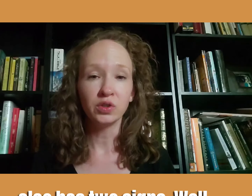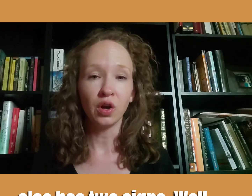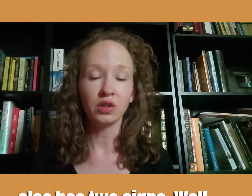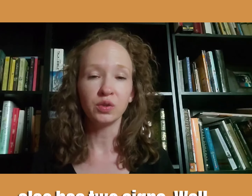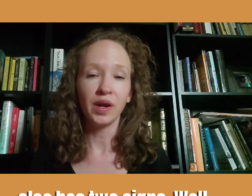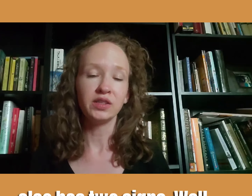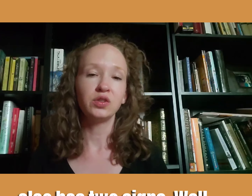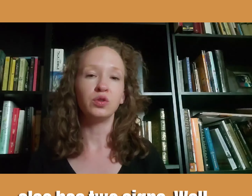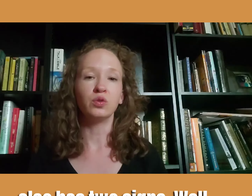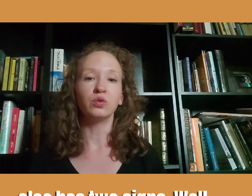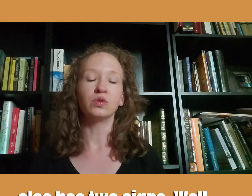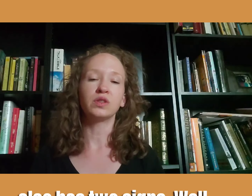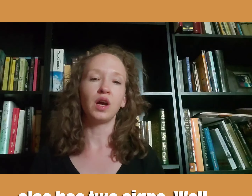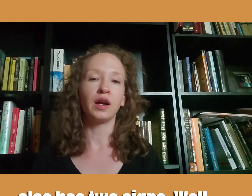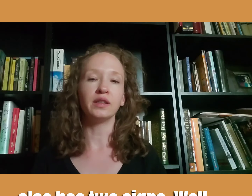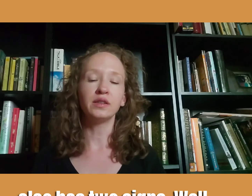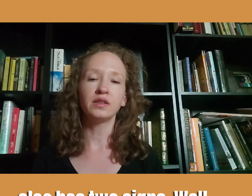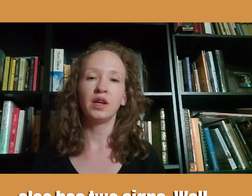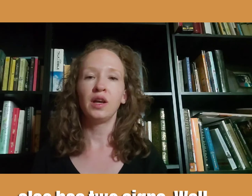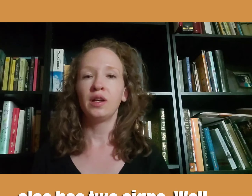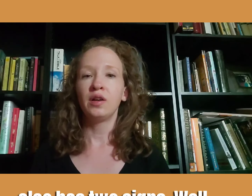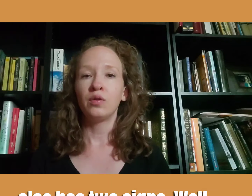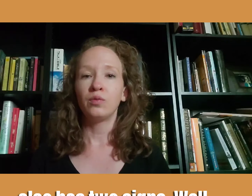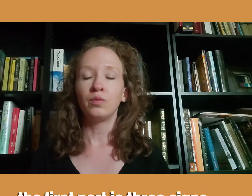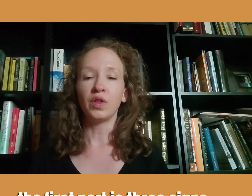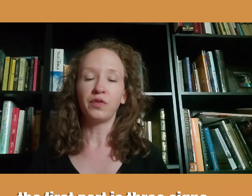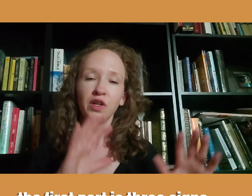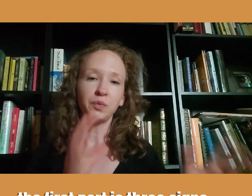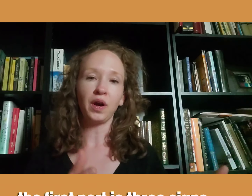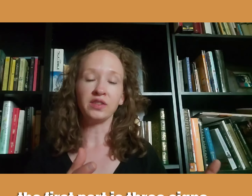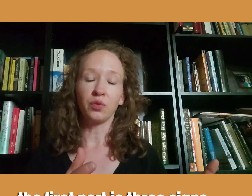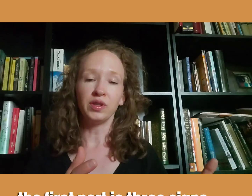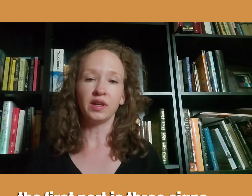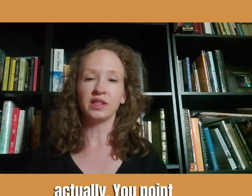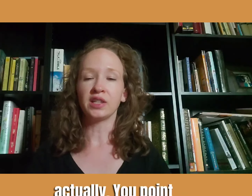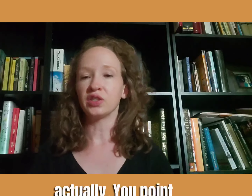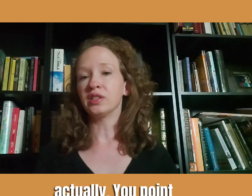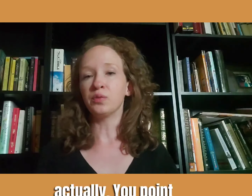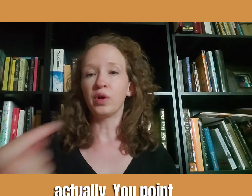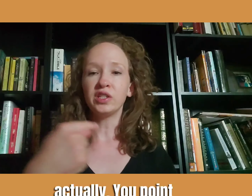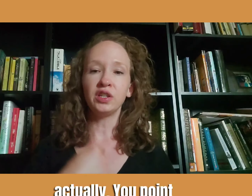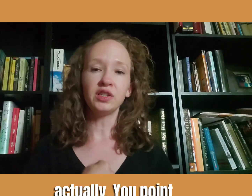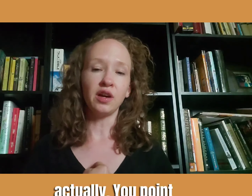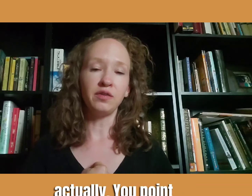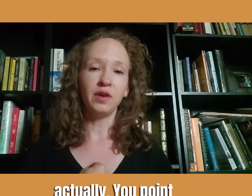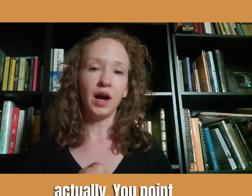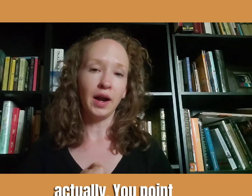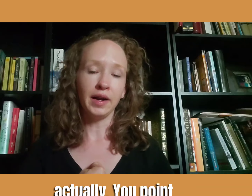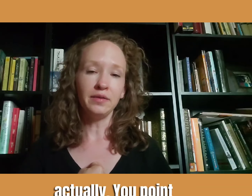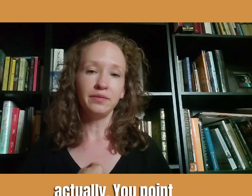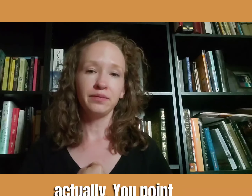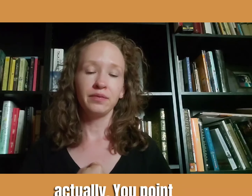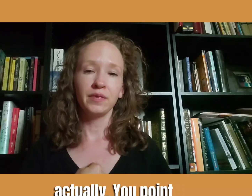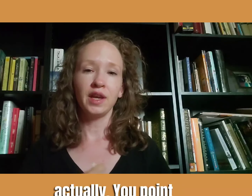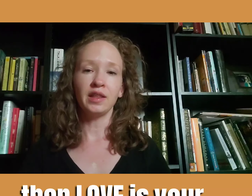which also has two signs well the first part is three signs actually you point to yourself all right and